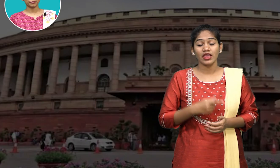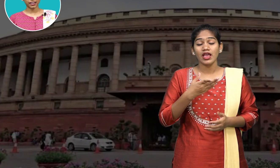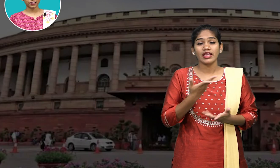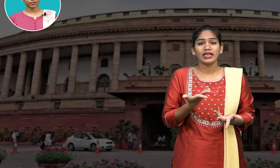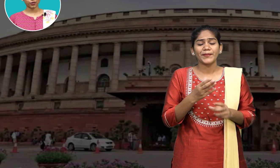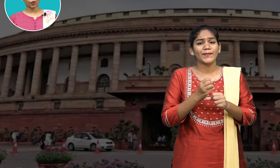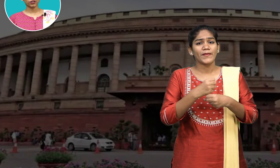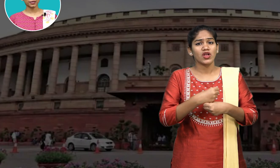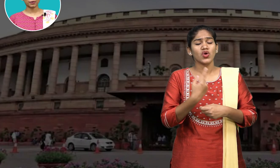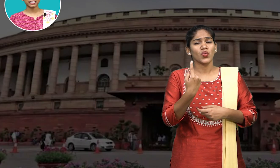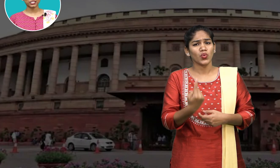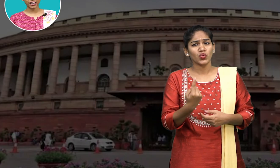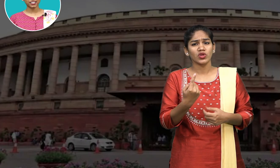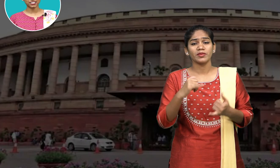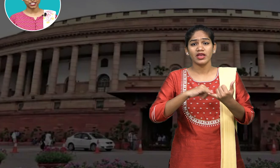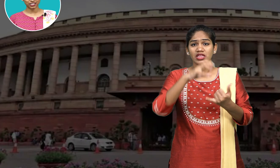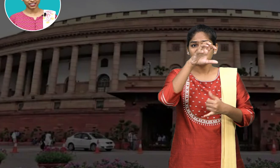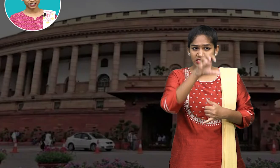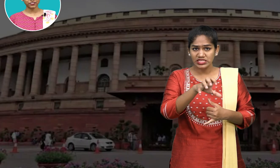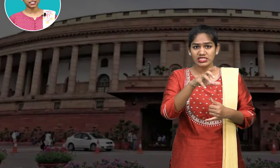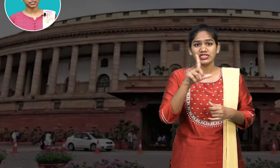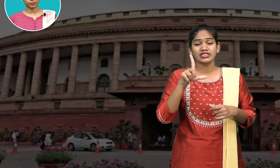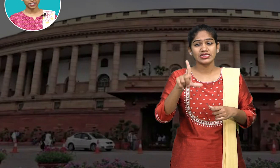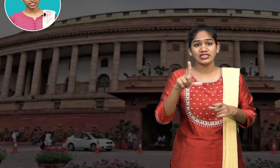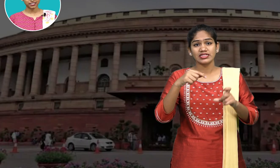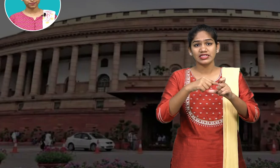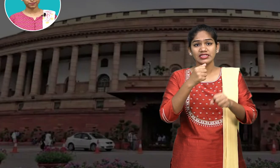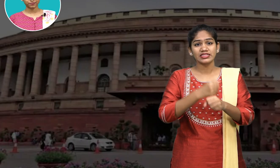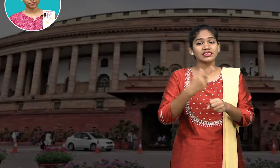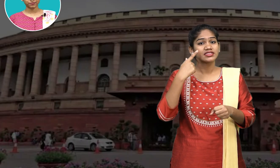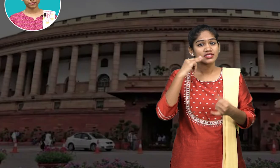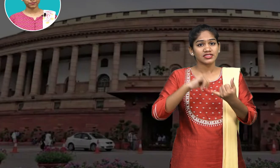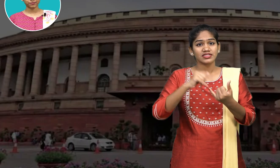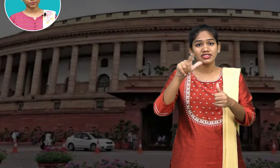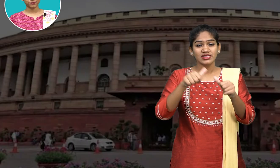can be made only by state legislative assemblies